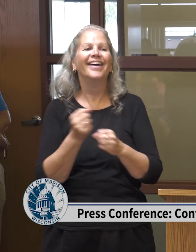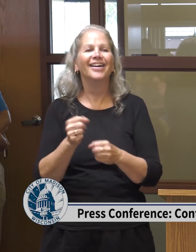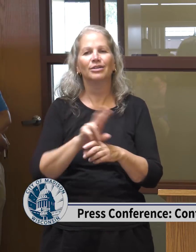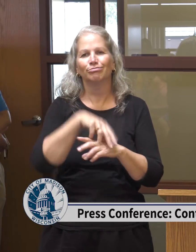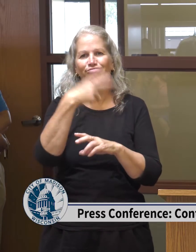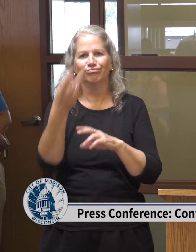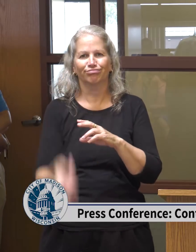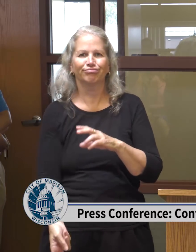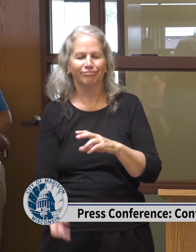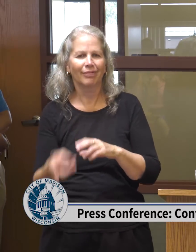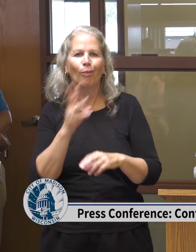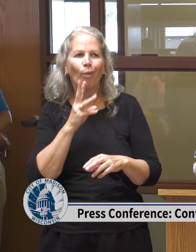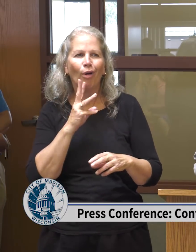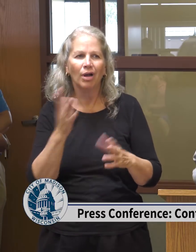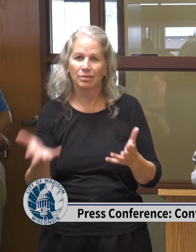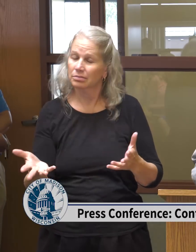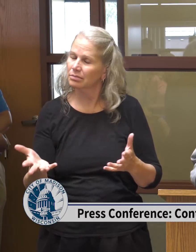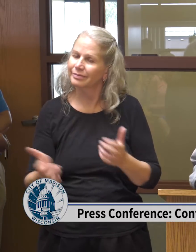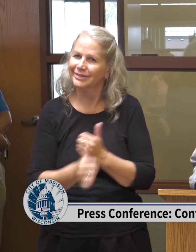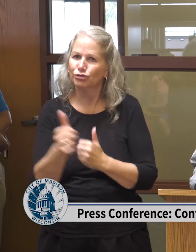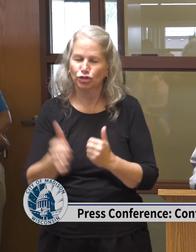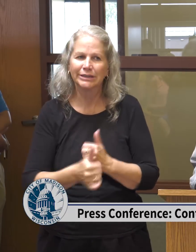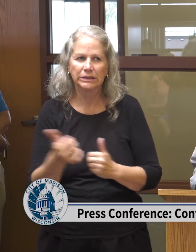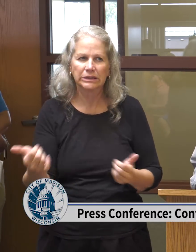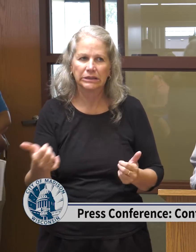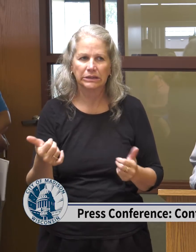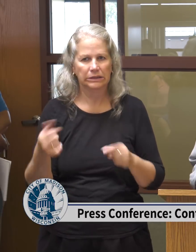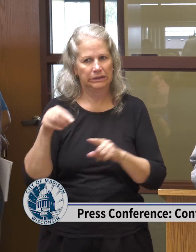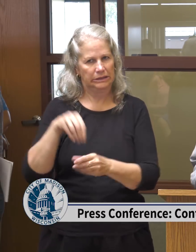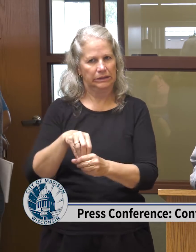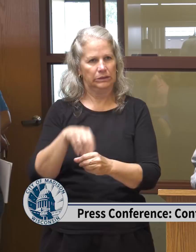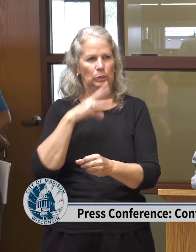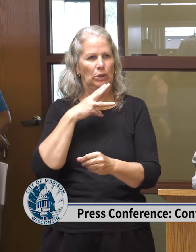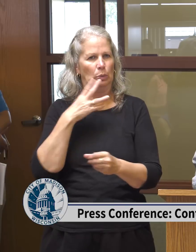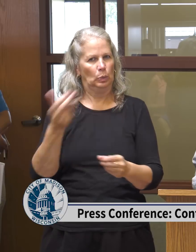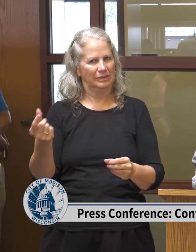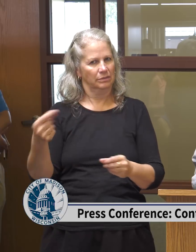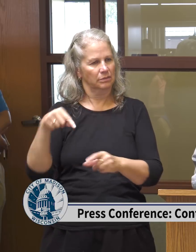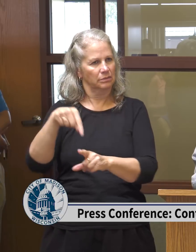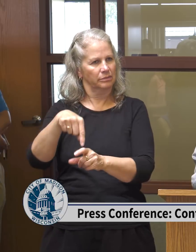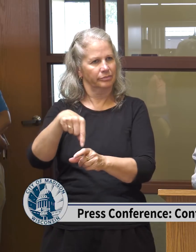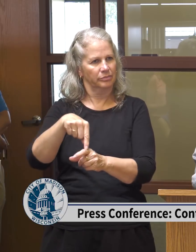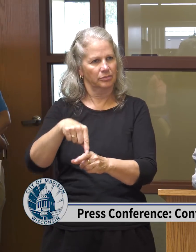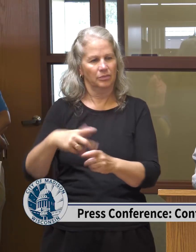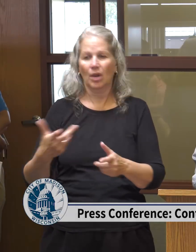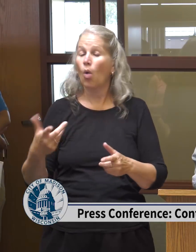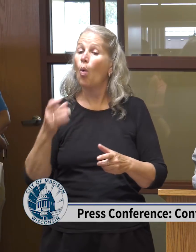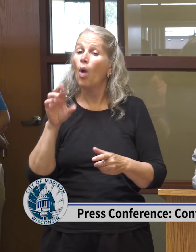don't know when you may run into fast-moving waters, when it can all change.